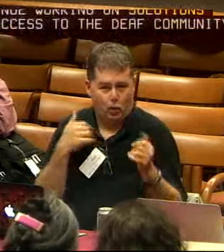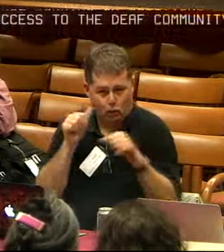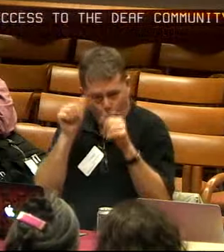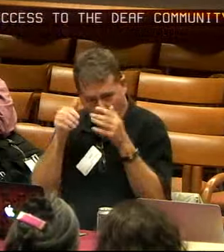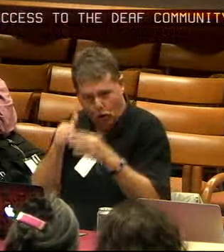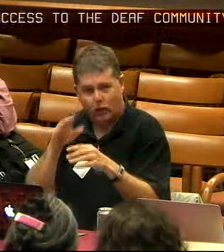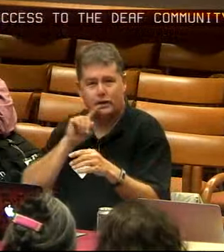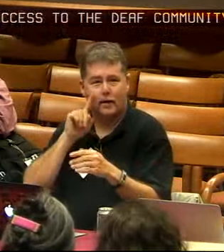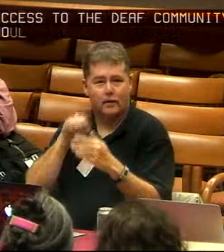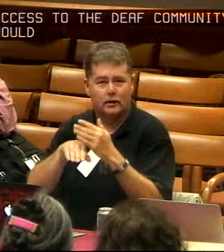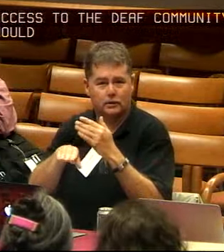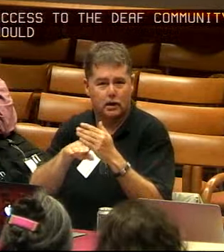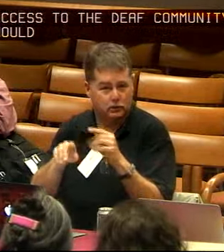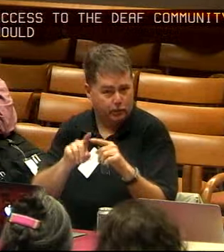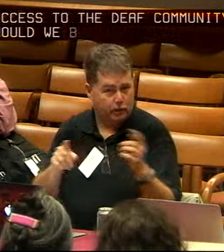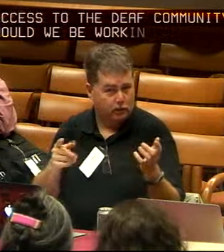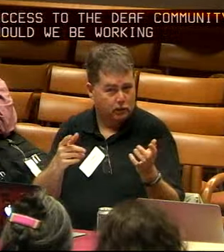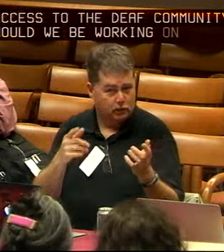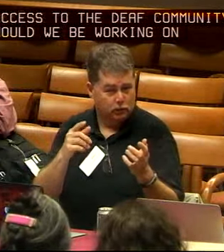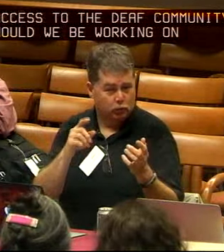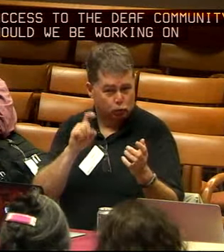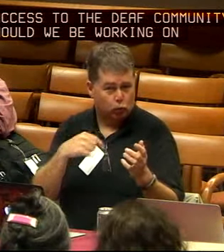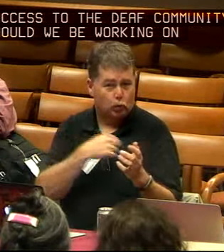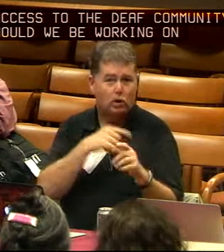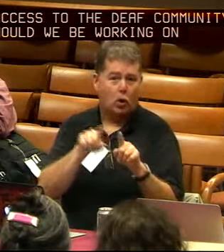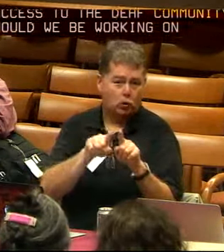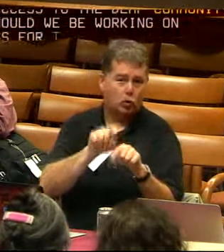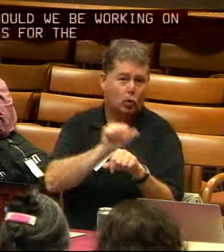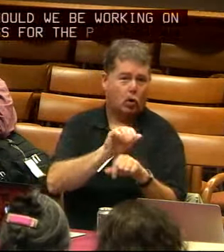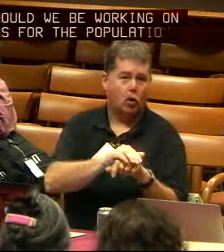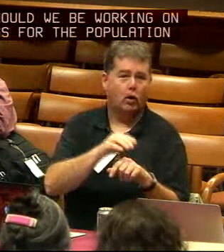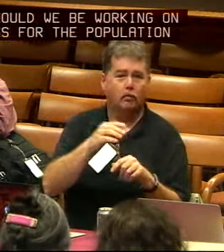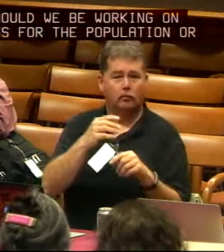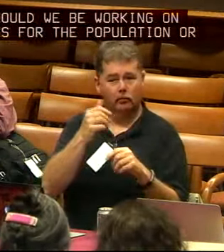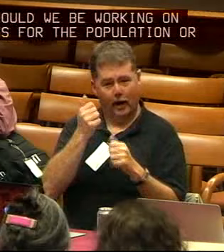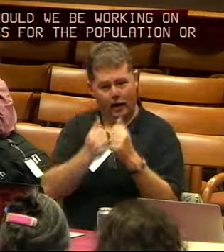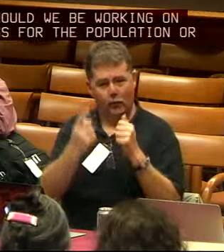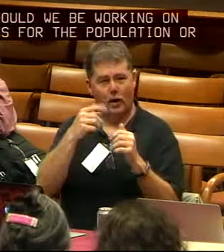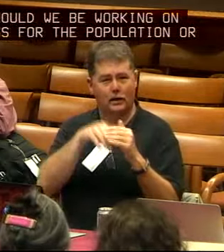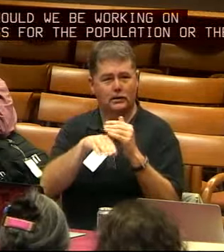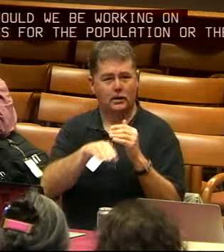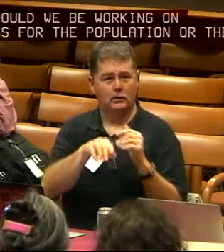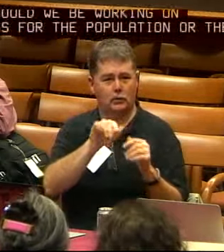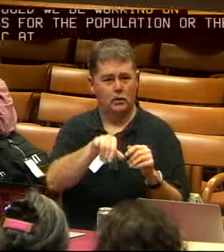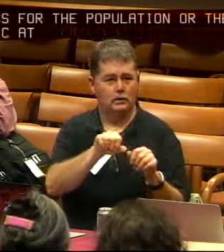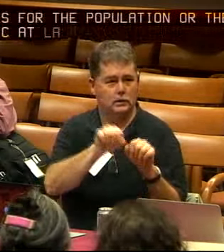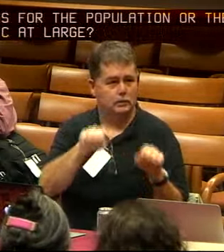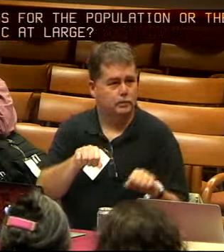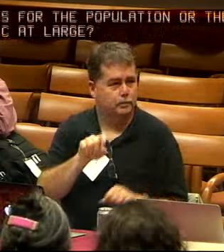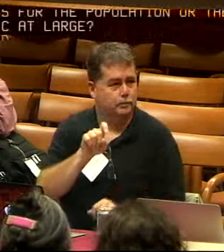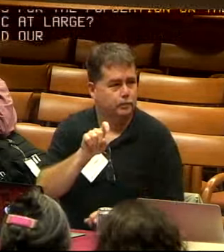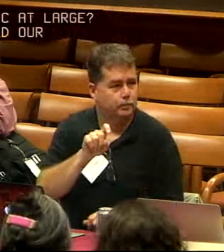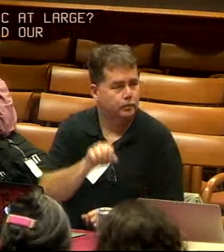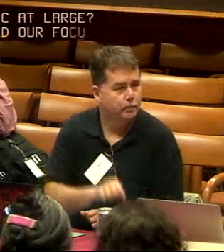large? Should our focus be on deaf access, or should we also be working on access for everyone to the